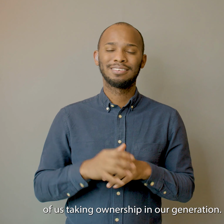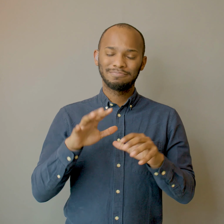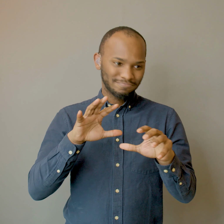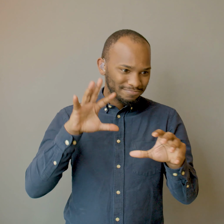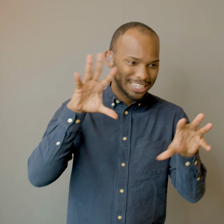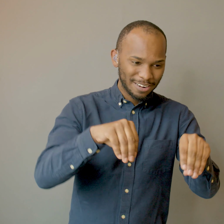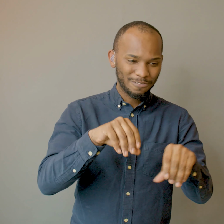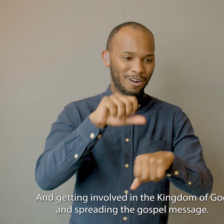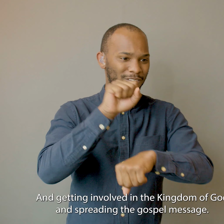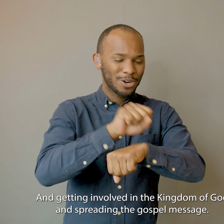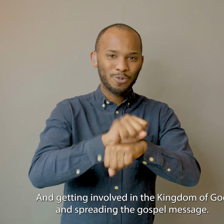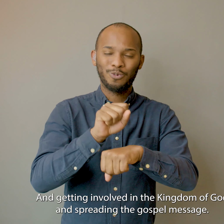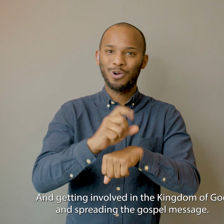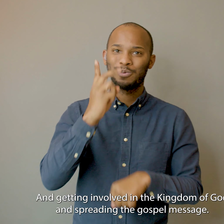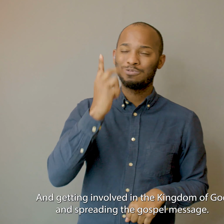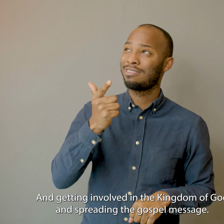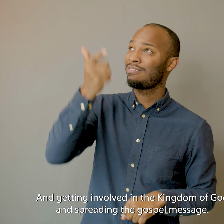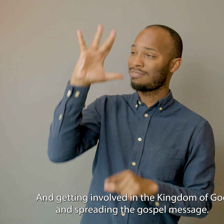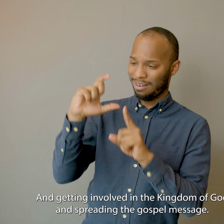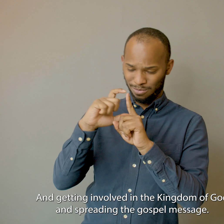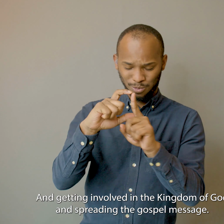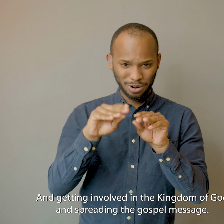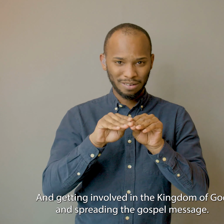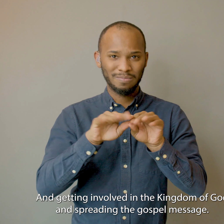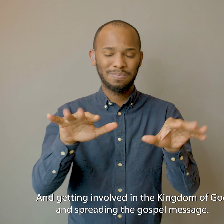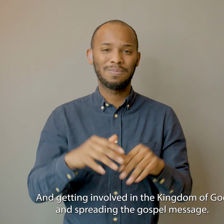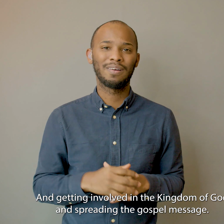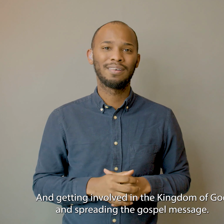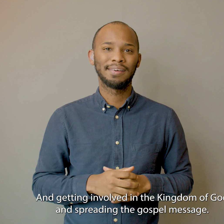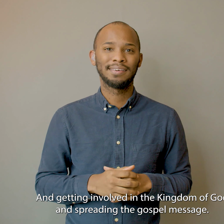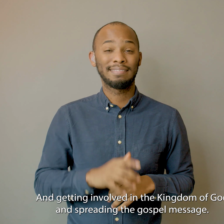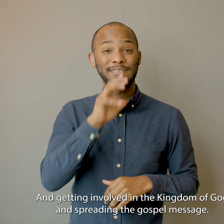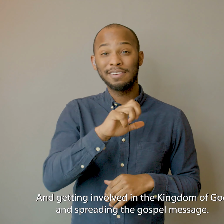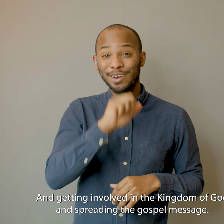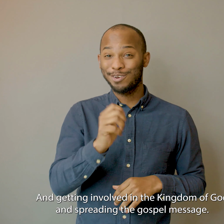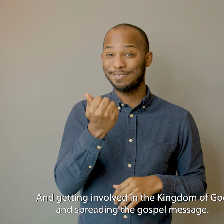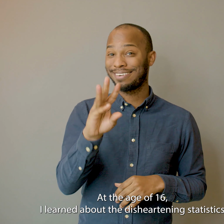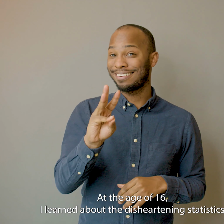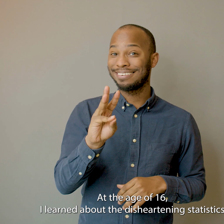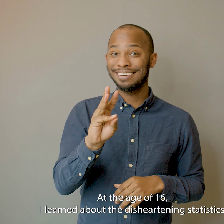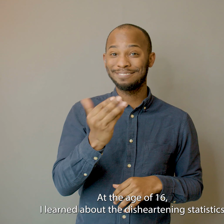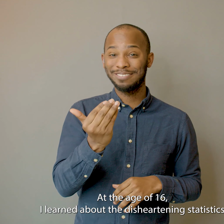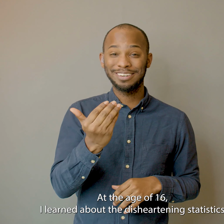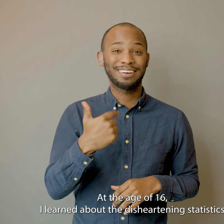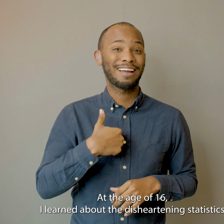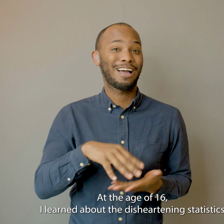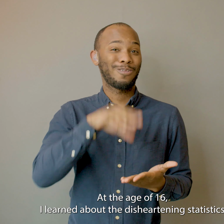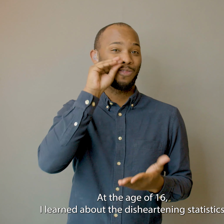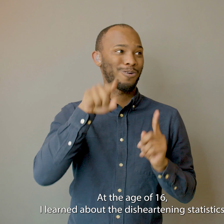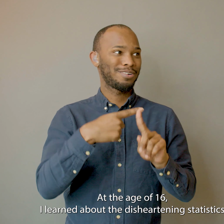and getting involved in the kingdom of God and spreading the gospel message. At the age of 16,